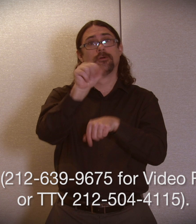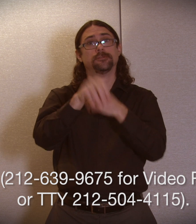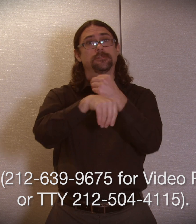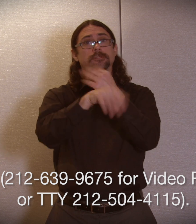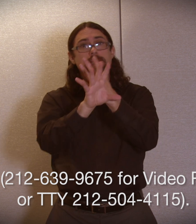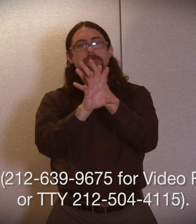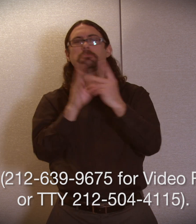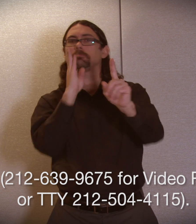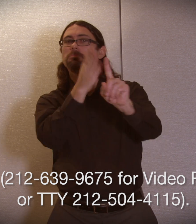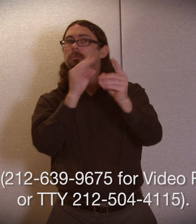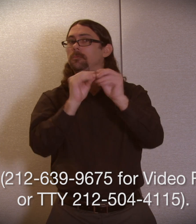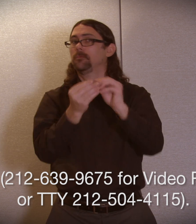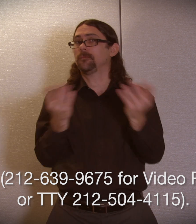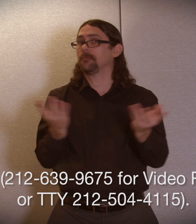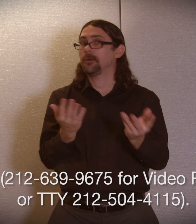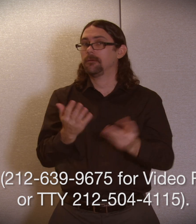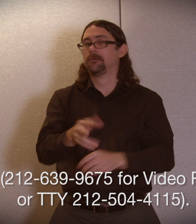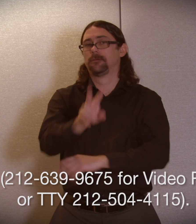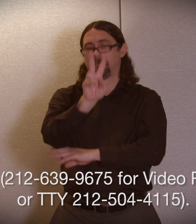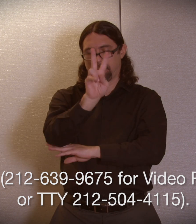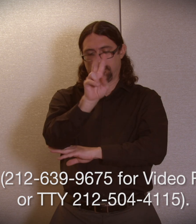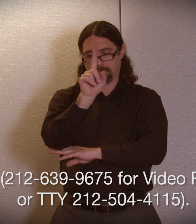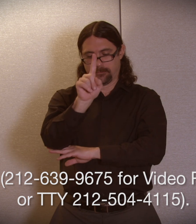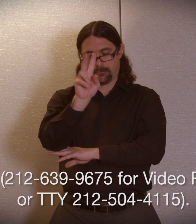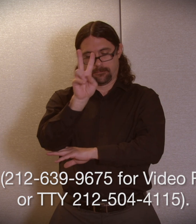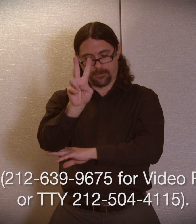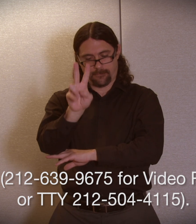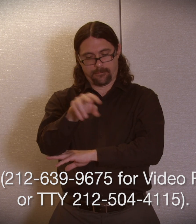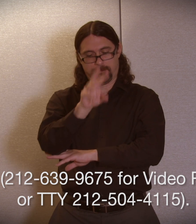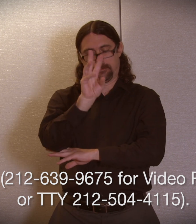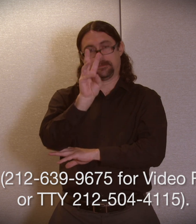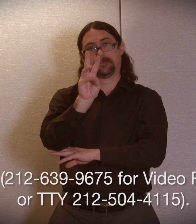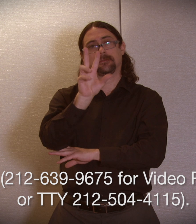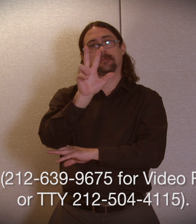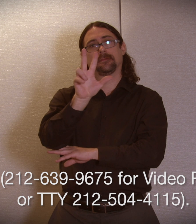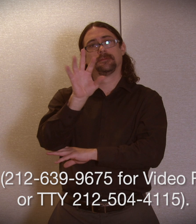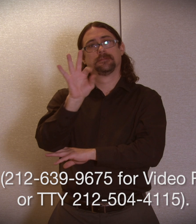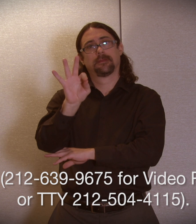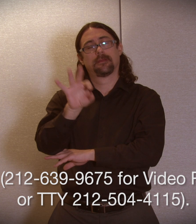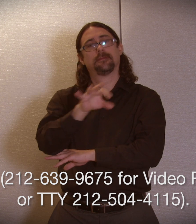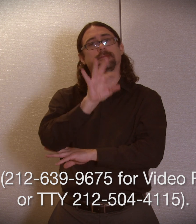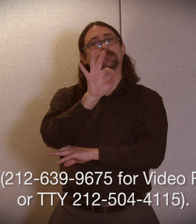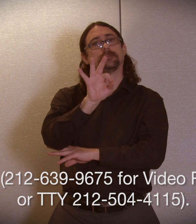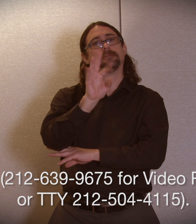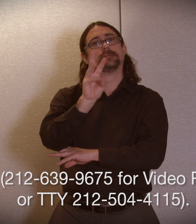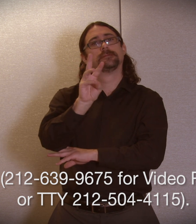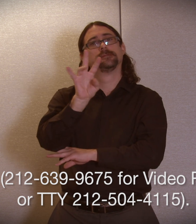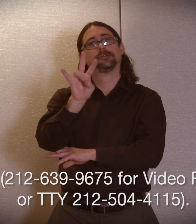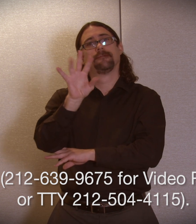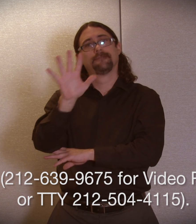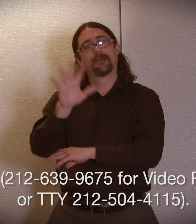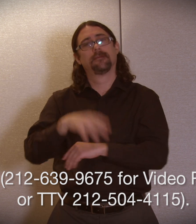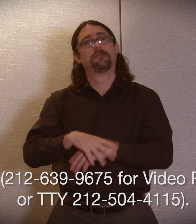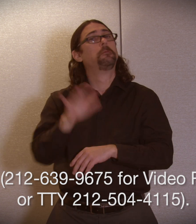service, call 212-639-9675 or TTY